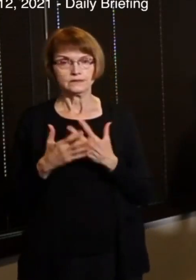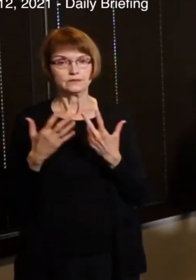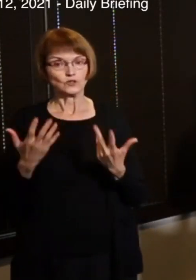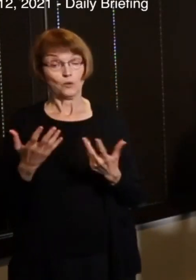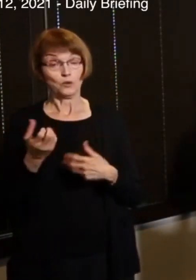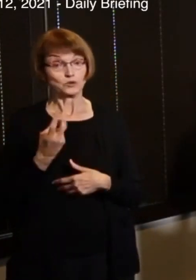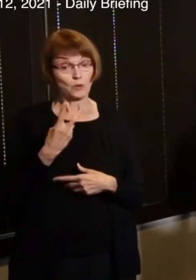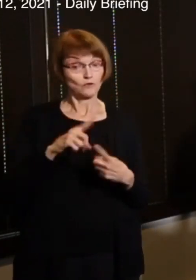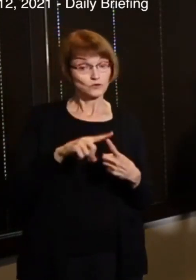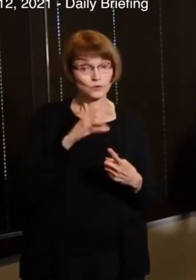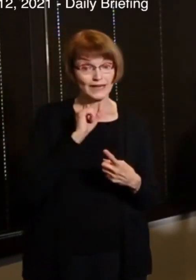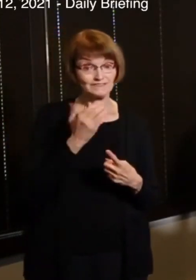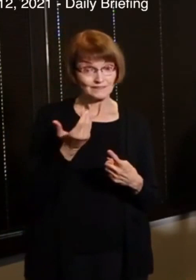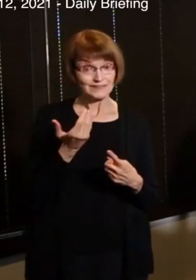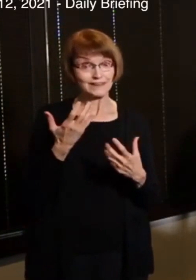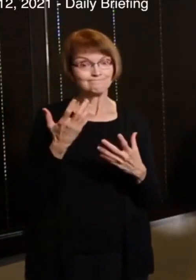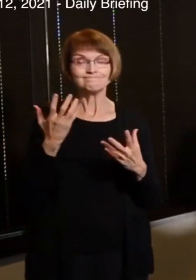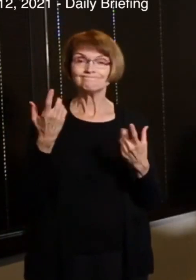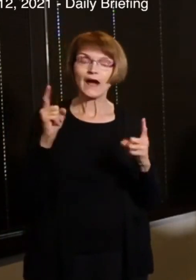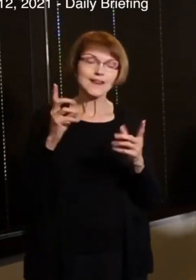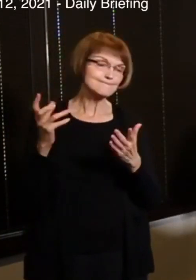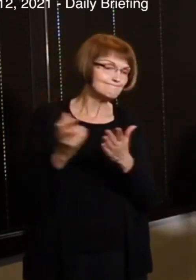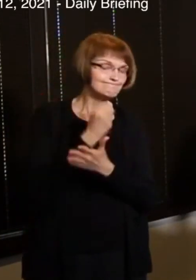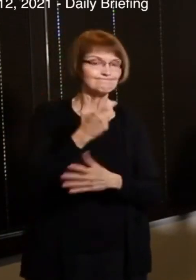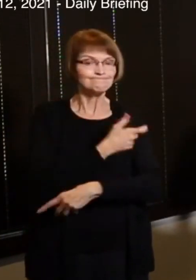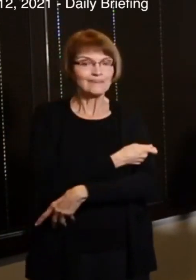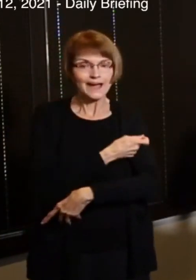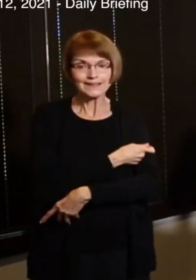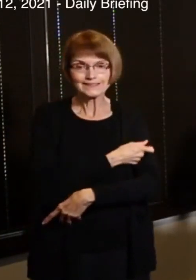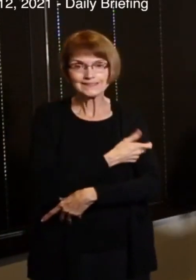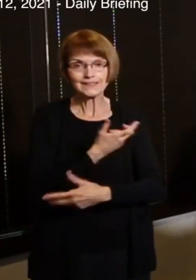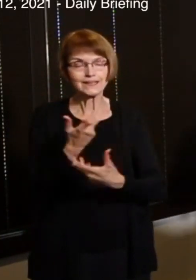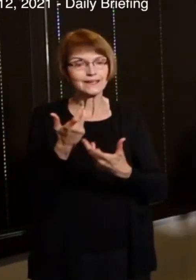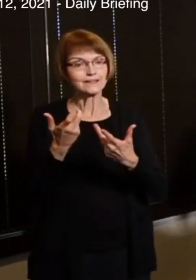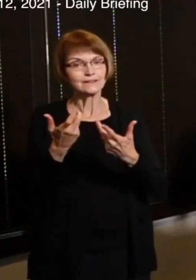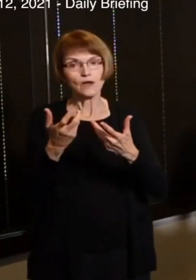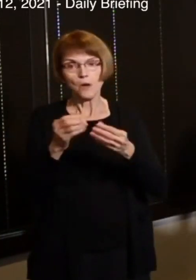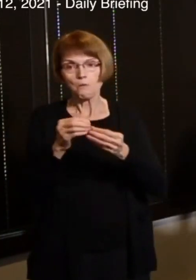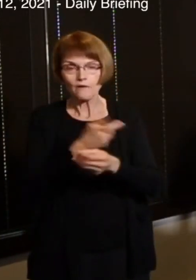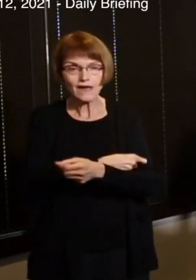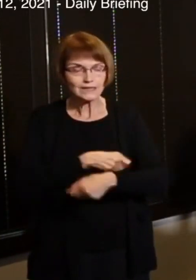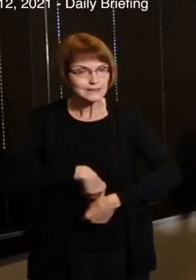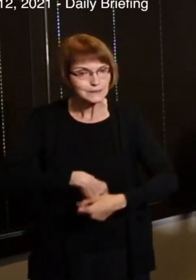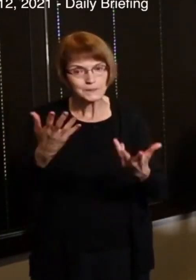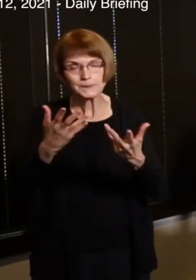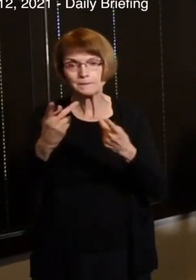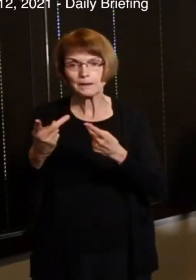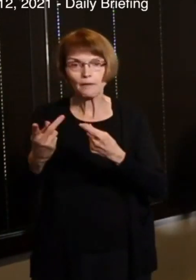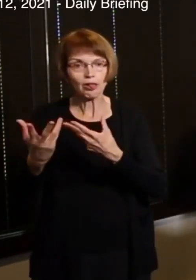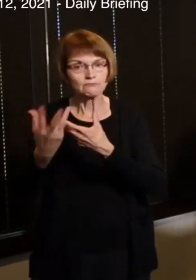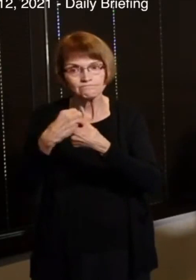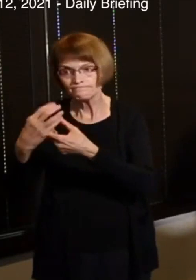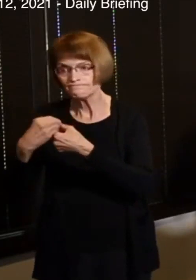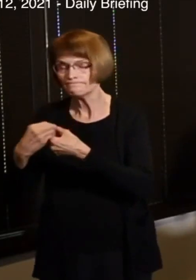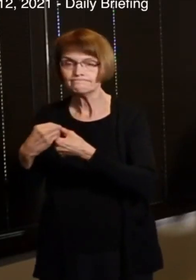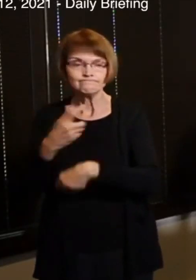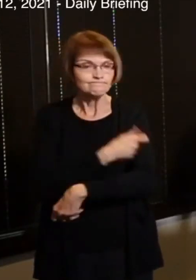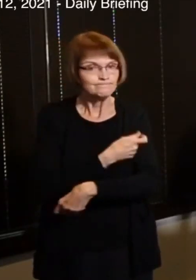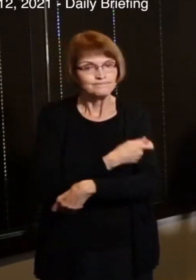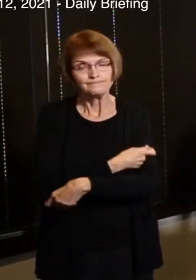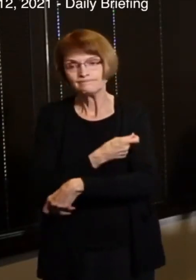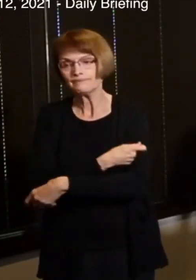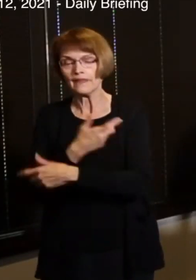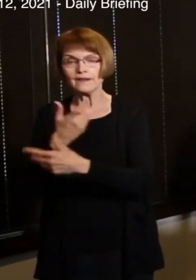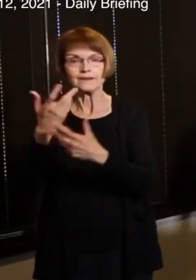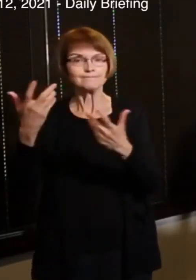12 to 15-year-old age range, if we can get more out into the community, get more people engaged, get